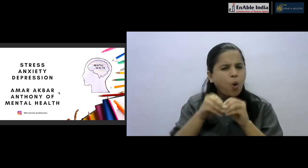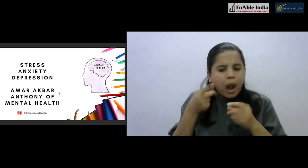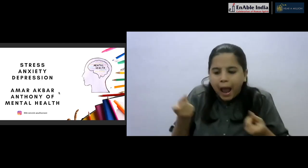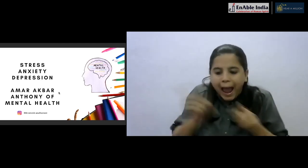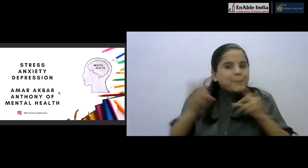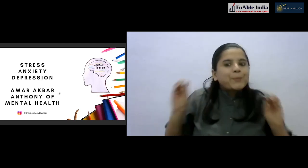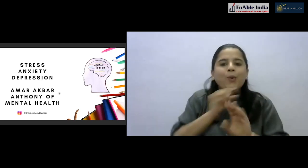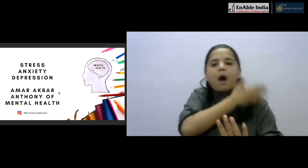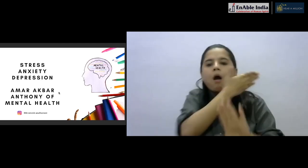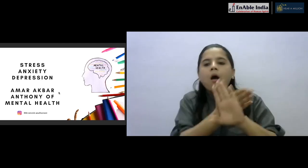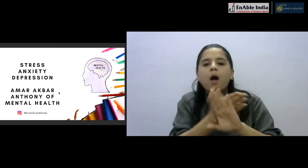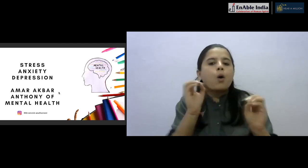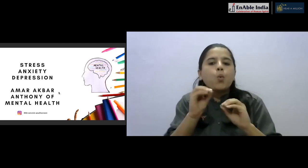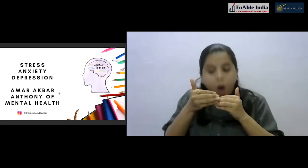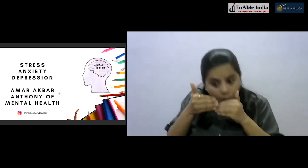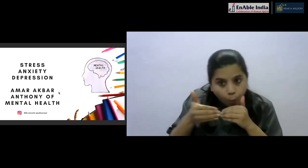Nothing has happened yet.